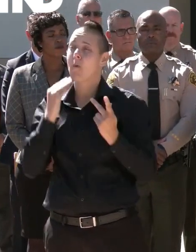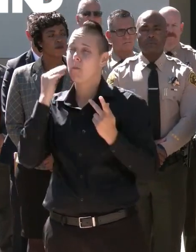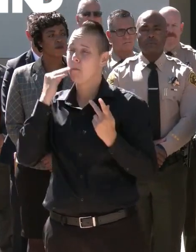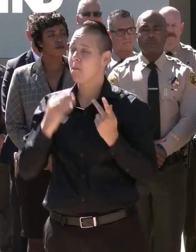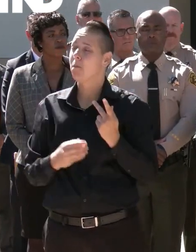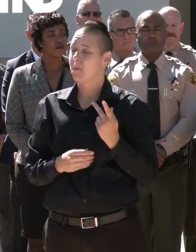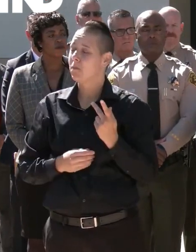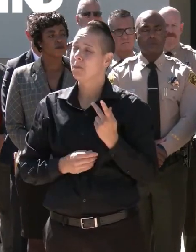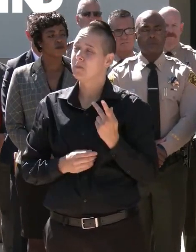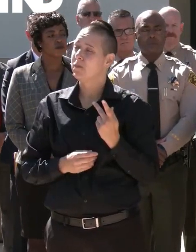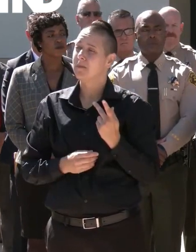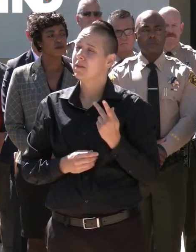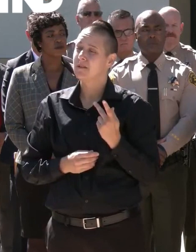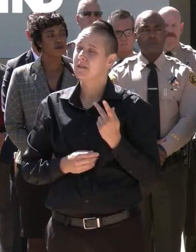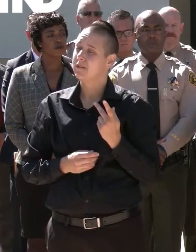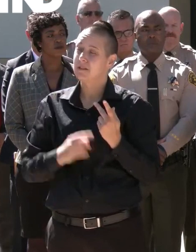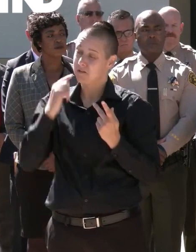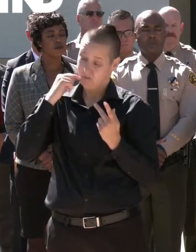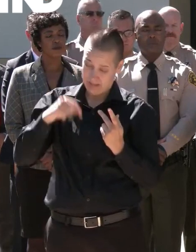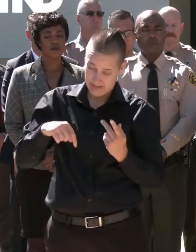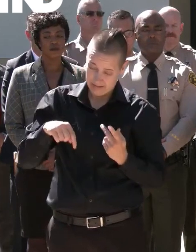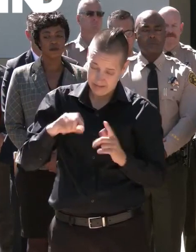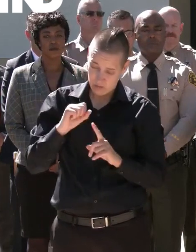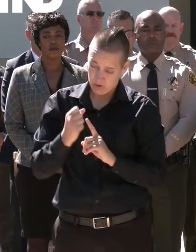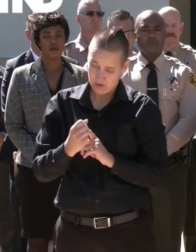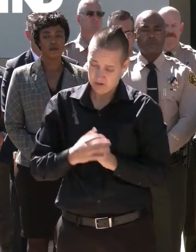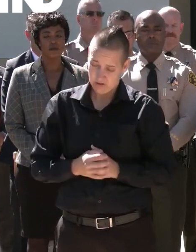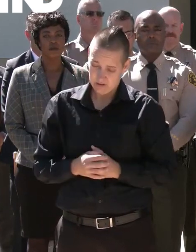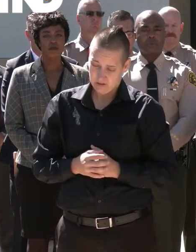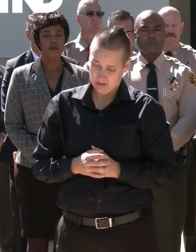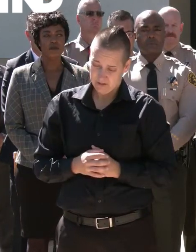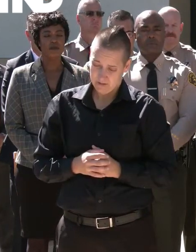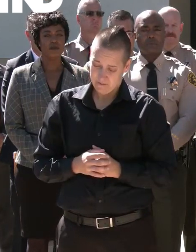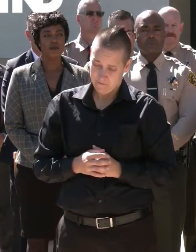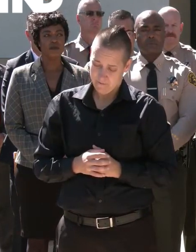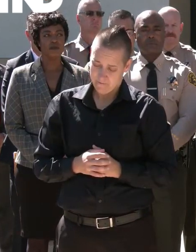home. And in this case,